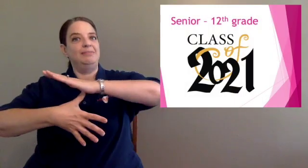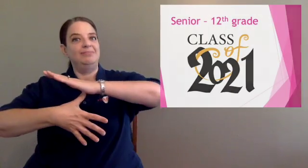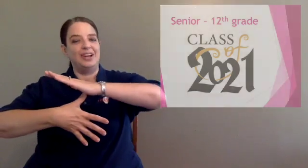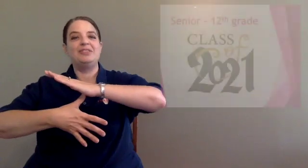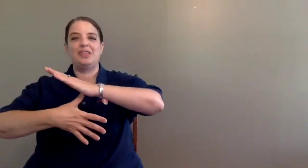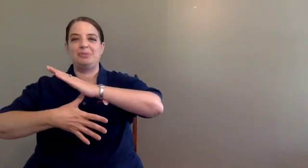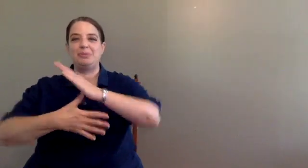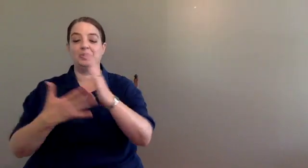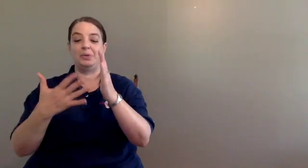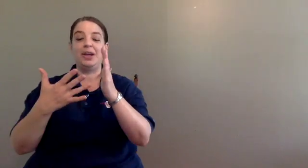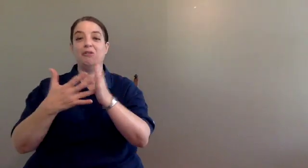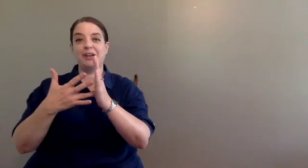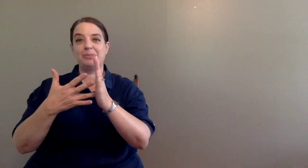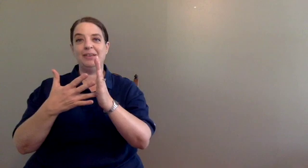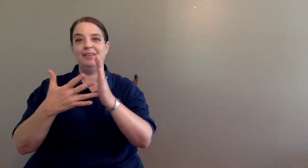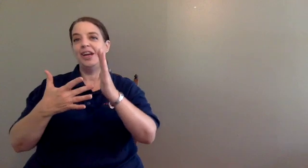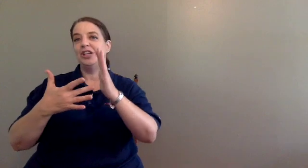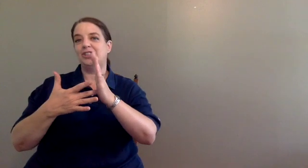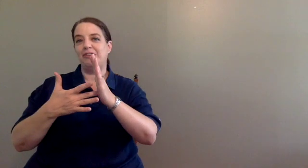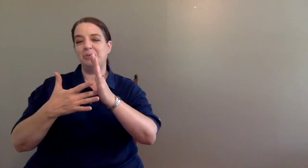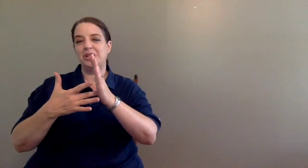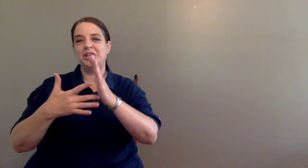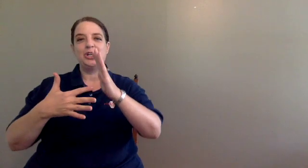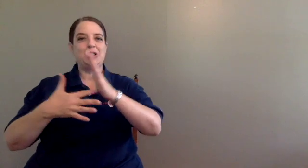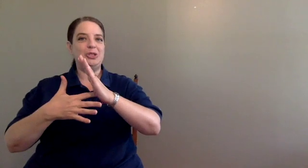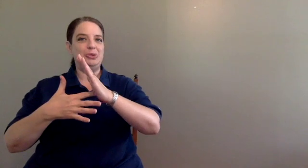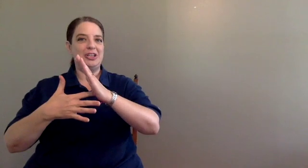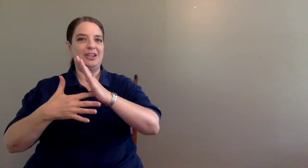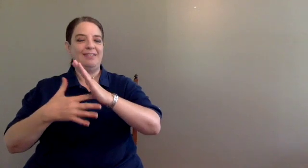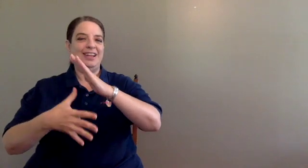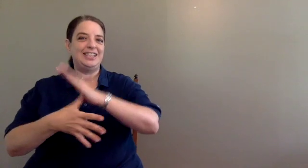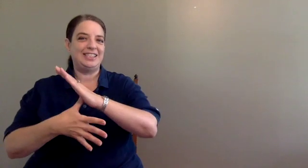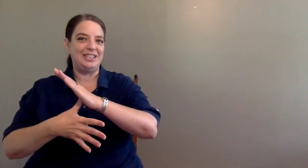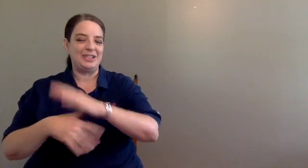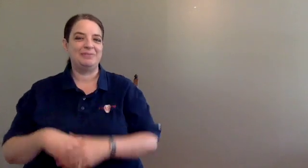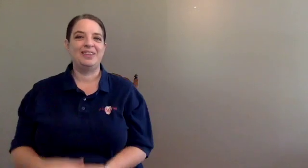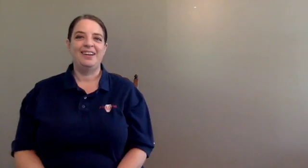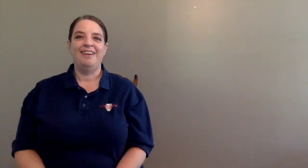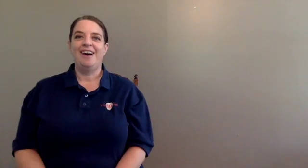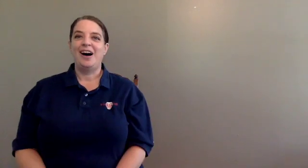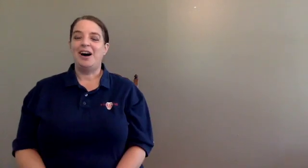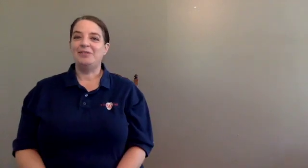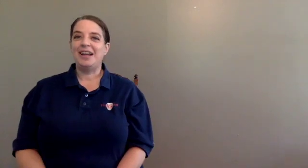All right, so that's why we do it that way. Freshman, sophomore, junior, senior. All right,